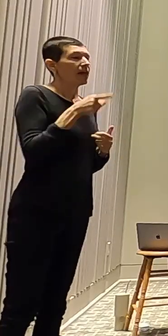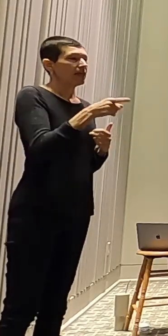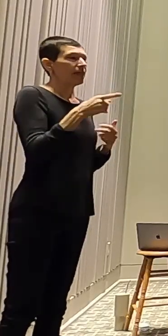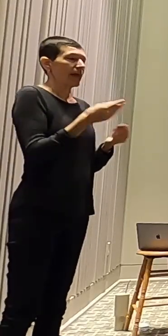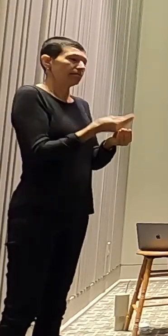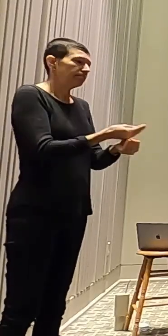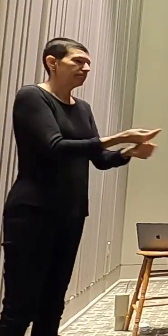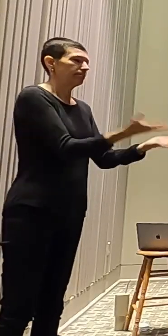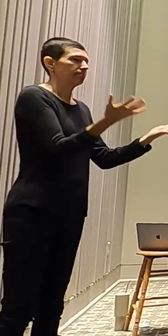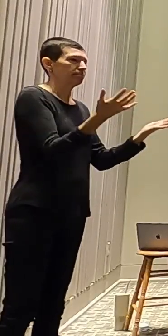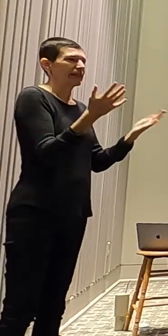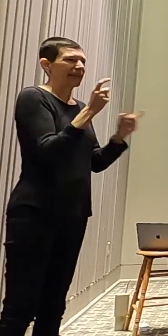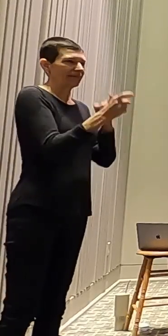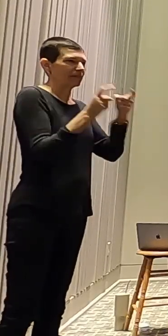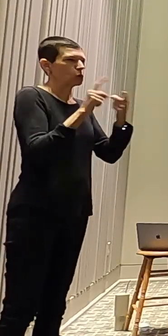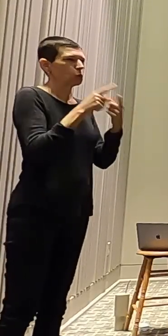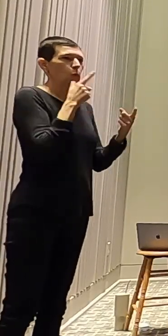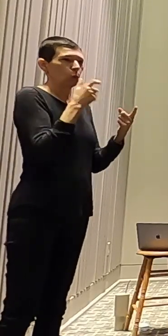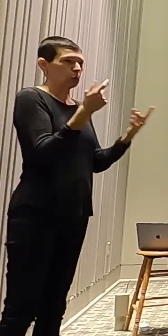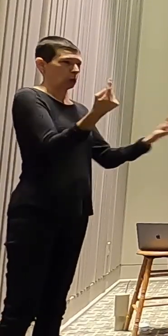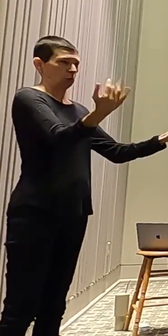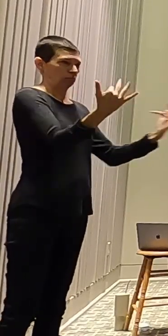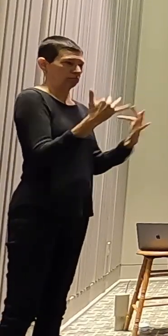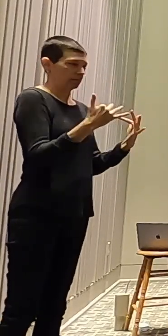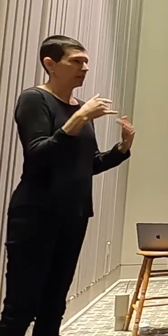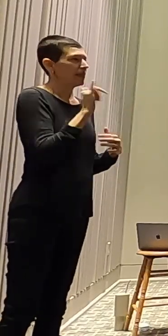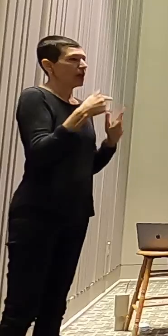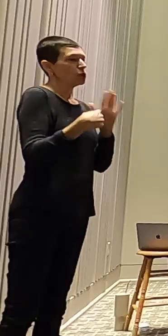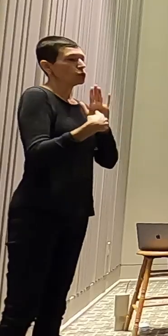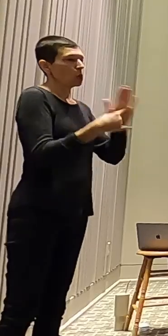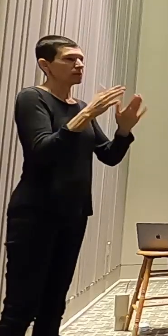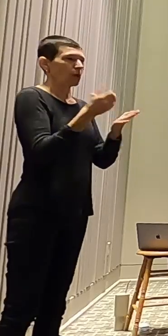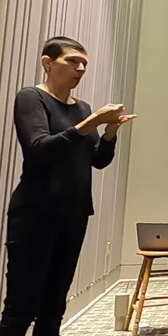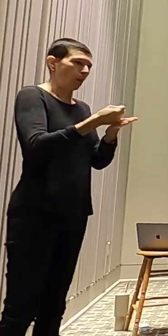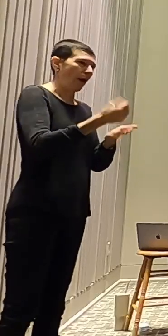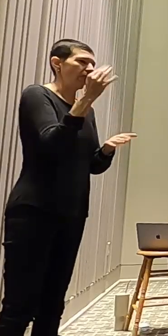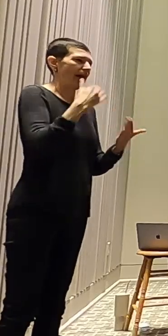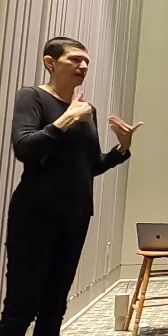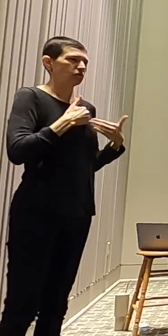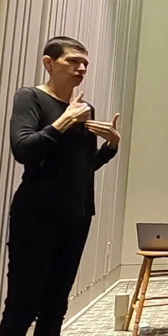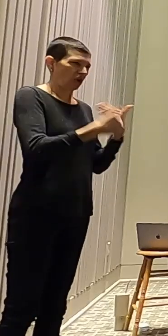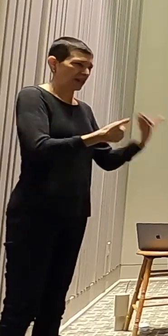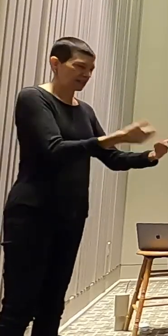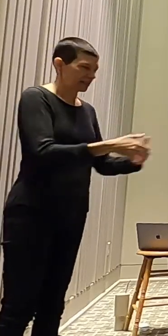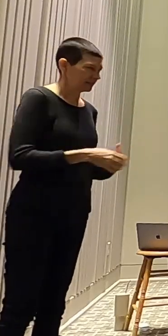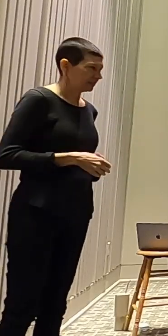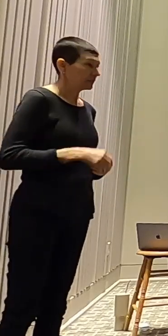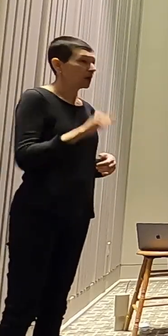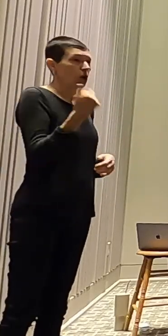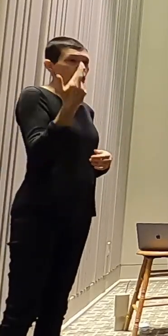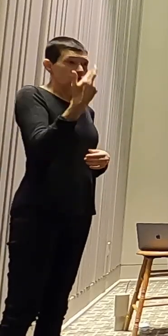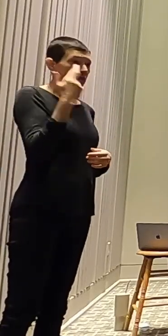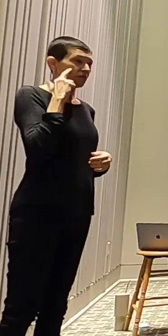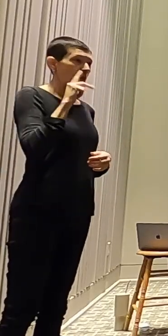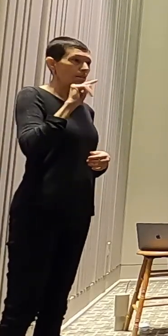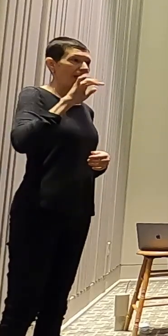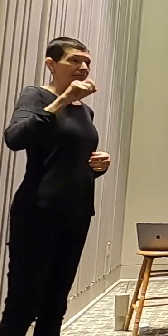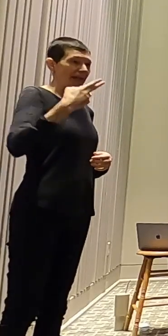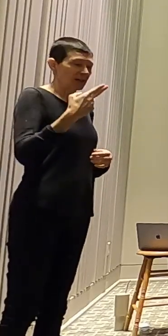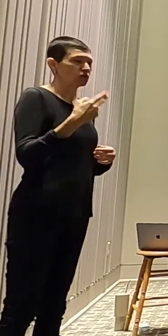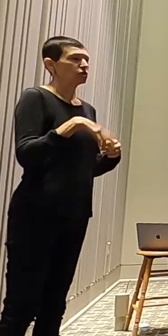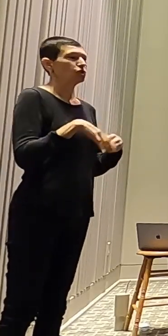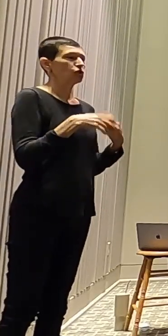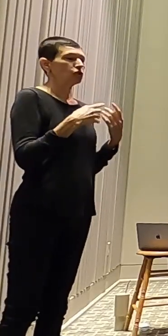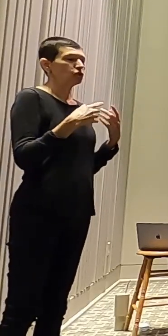distribute gifts to the guests, and this showcases their wealth and generosity. And another reason for a potlatch could be to